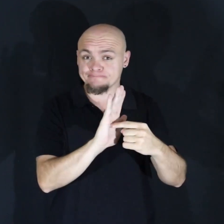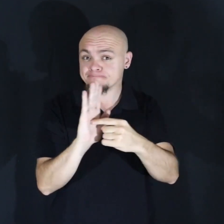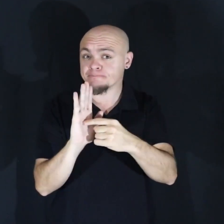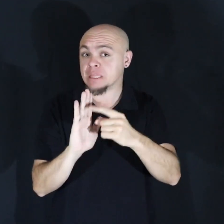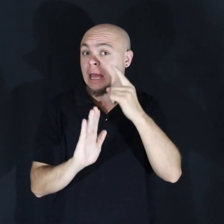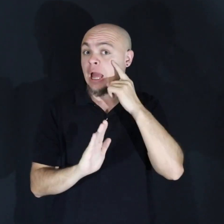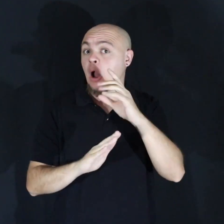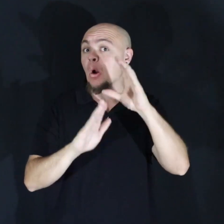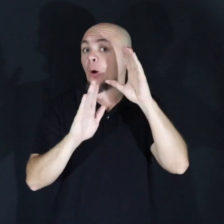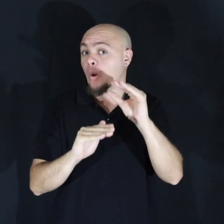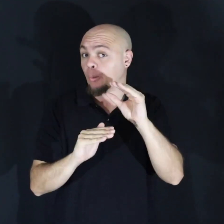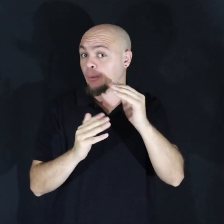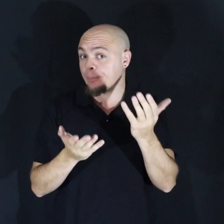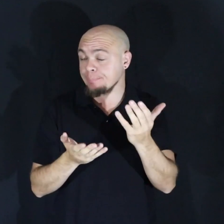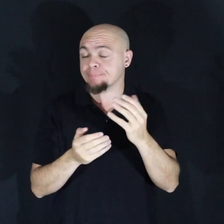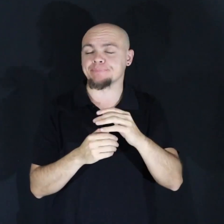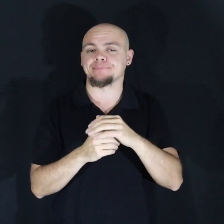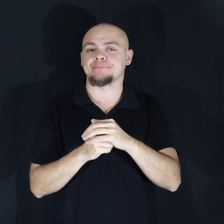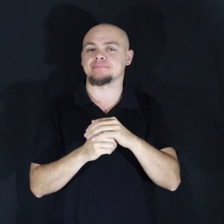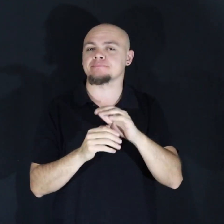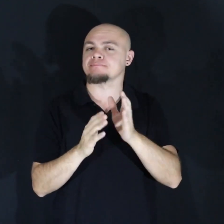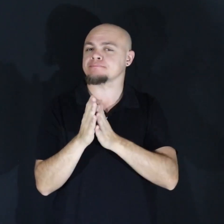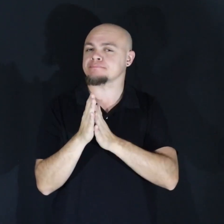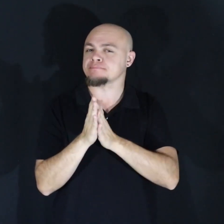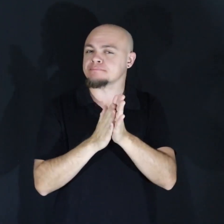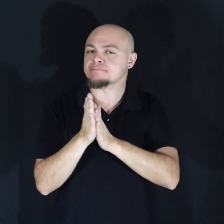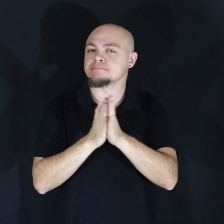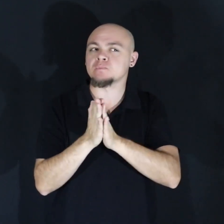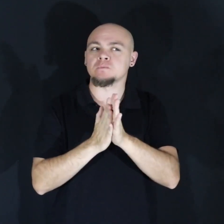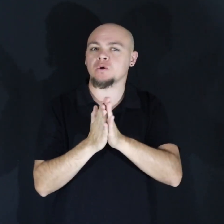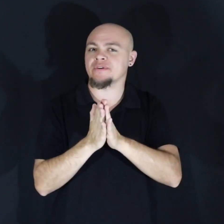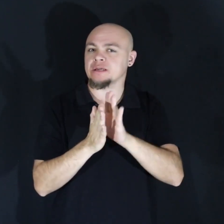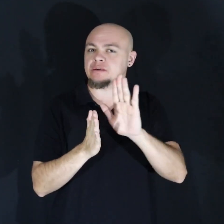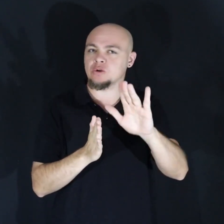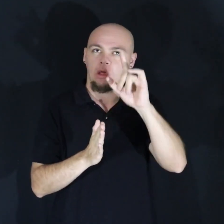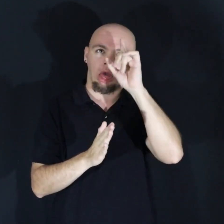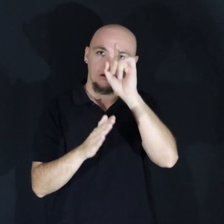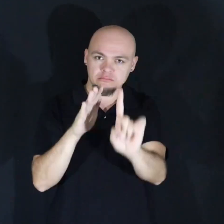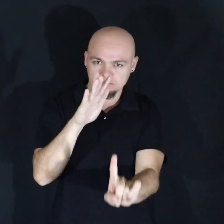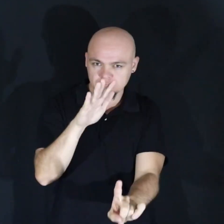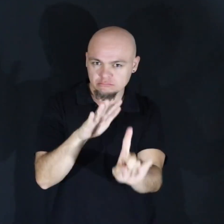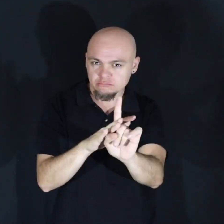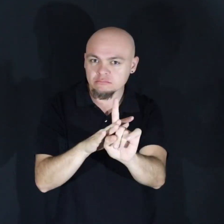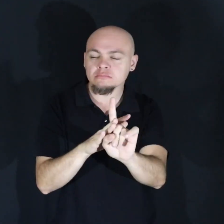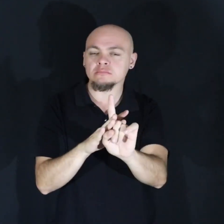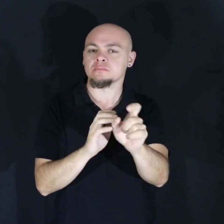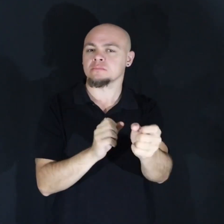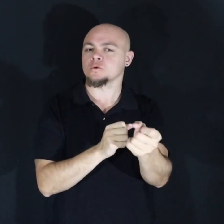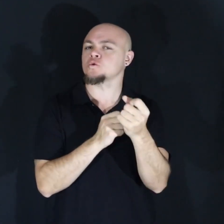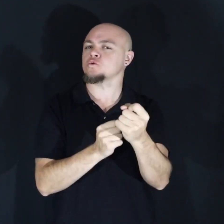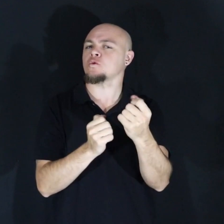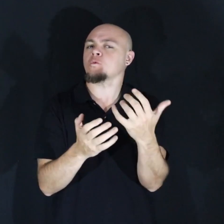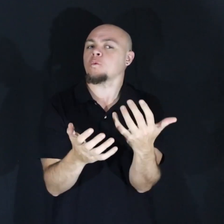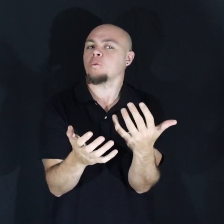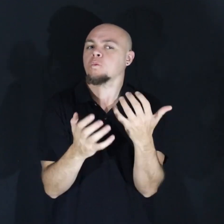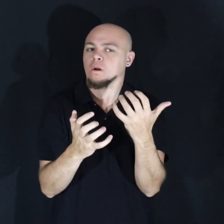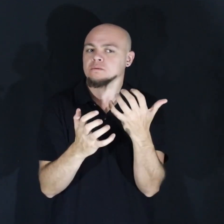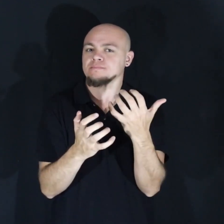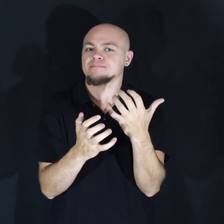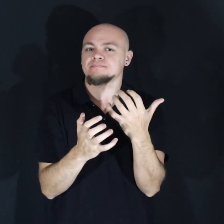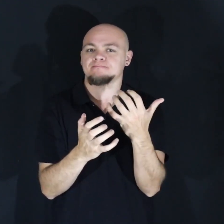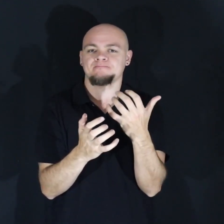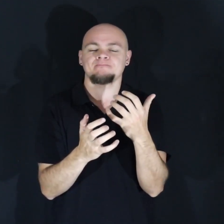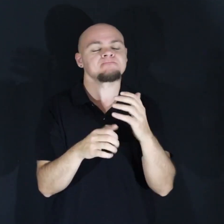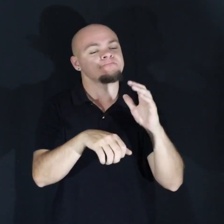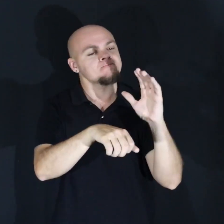hopeful that it will prompt thought and motivate a strong desire for a call